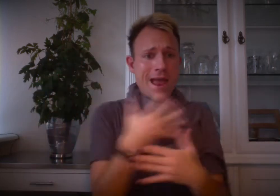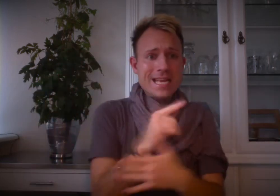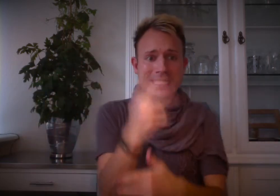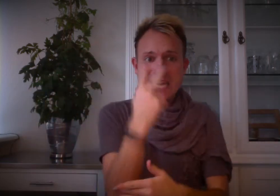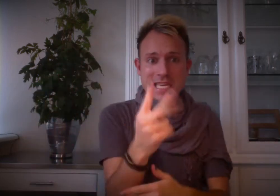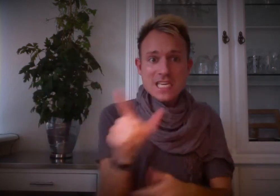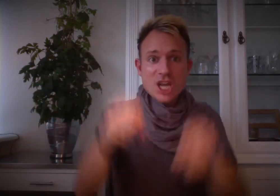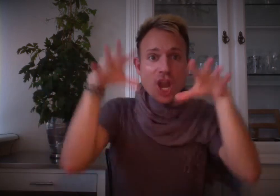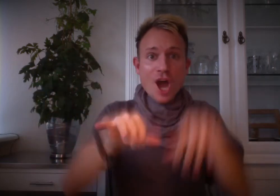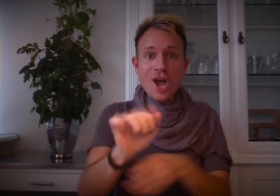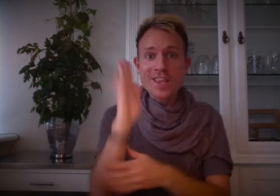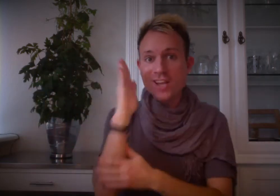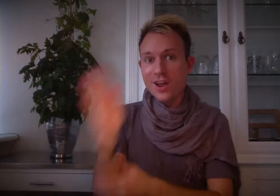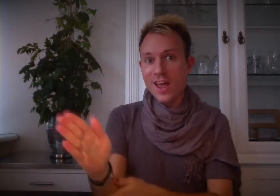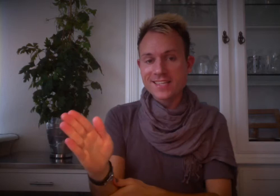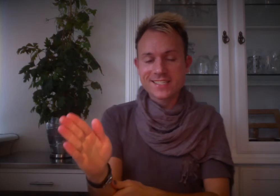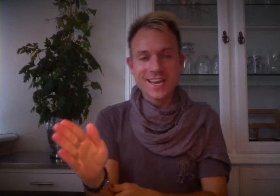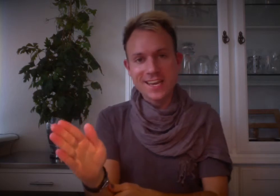that she's lost her direction